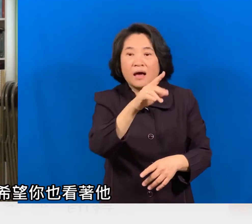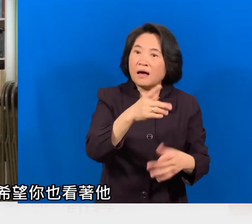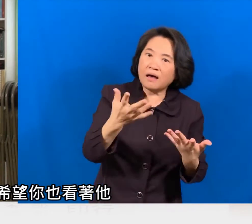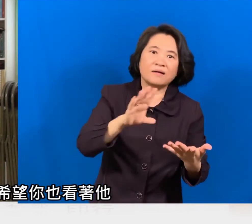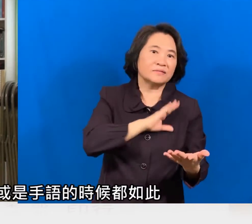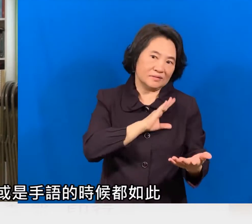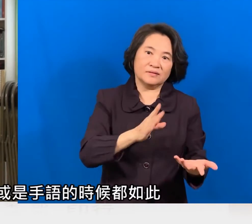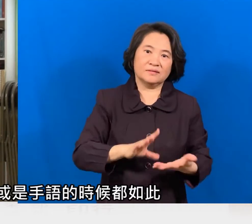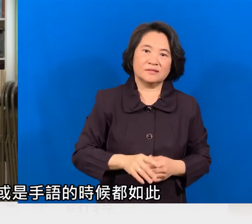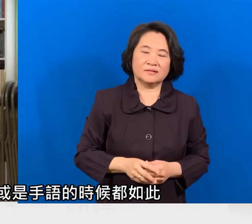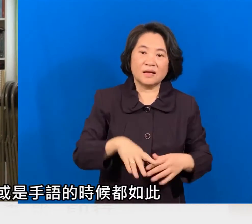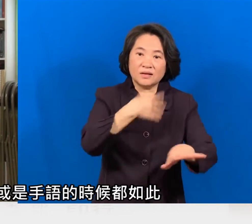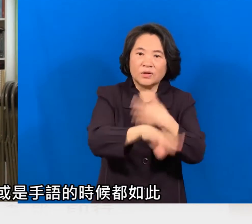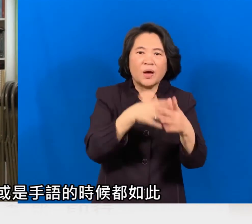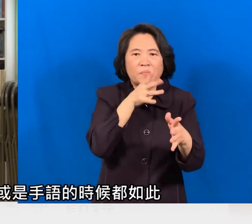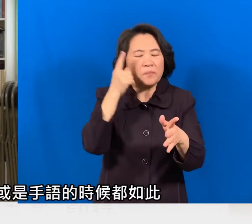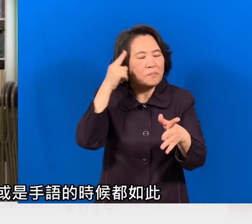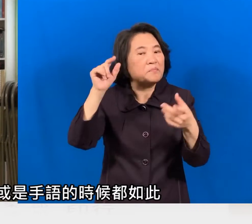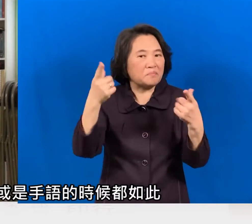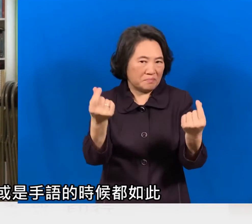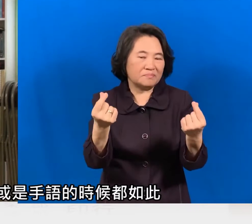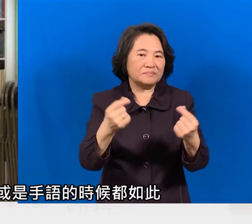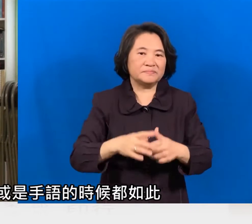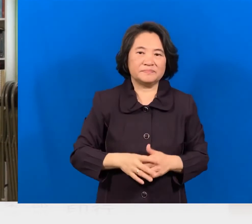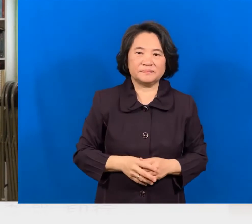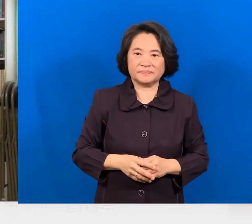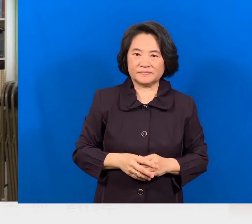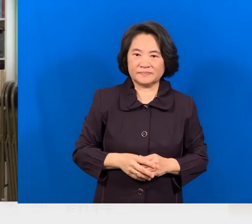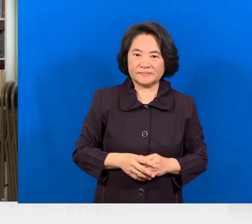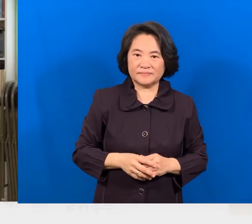him also, whether he is using speech or signs.